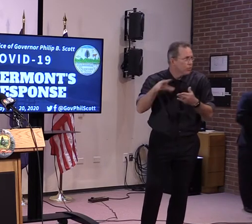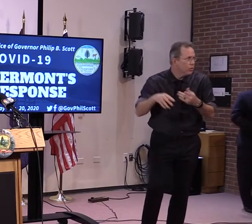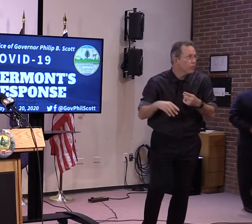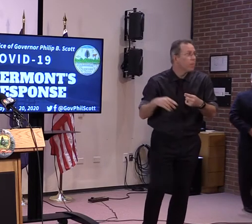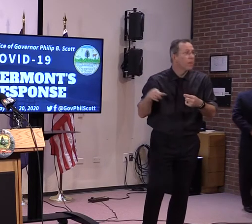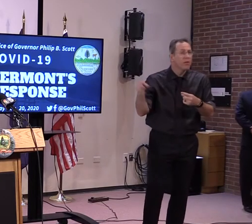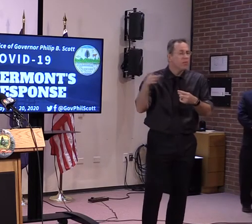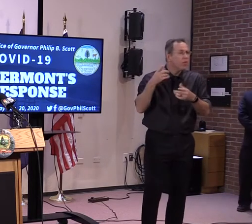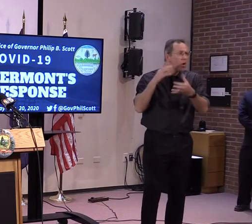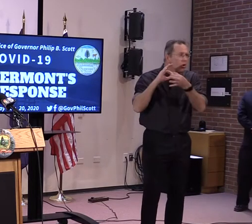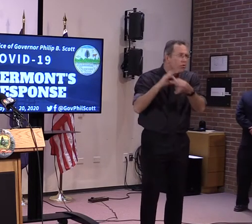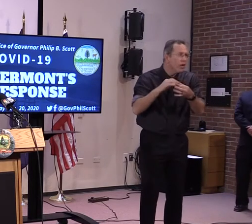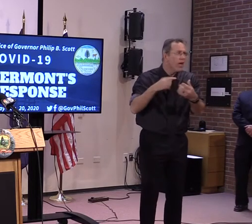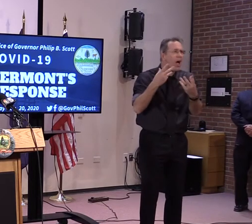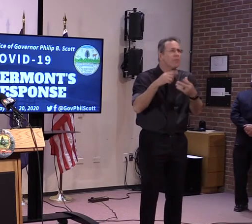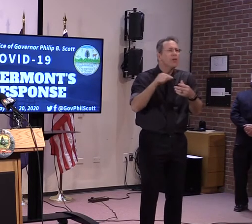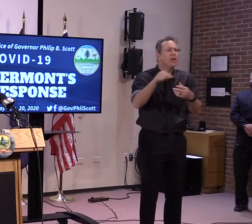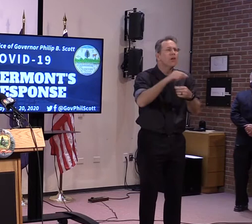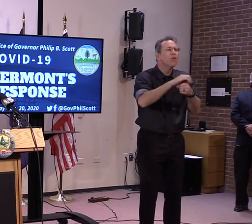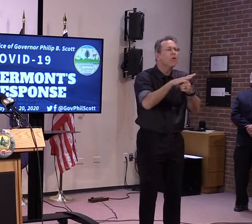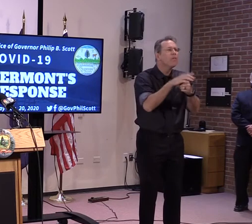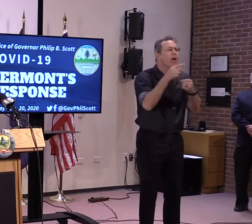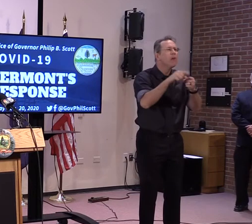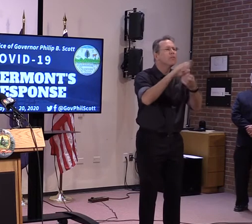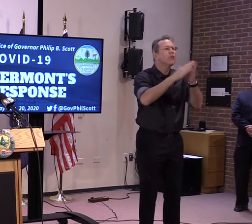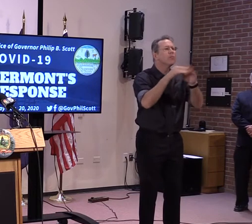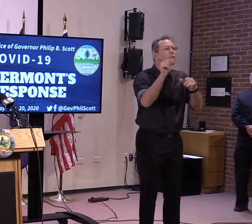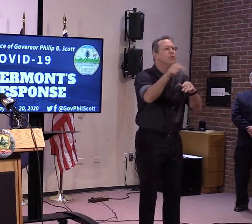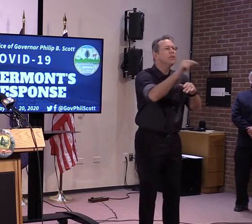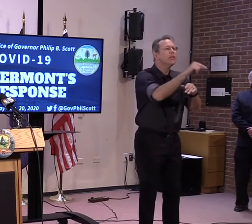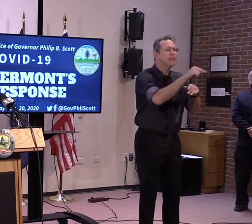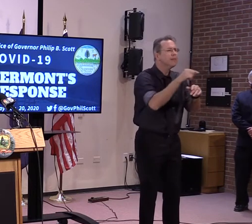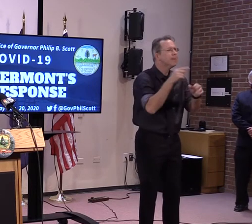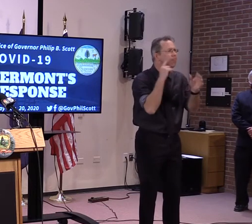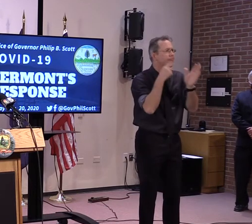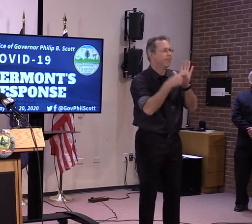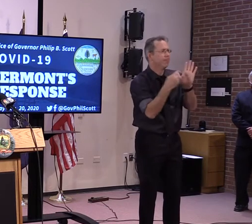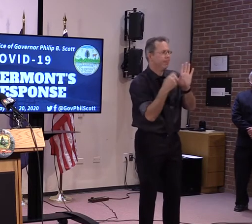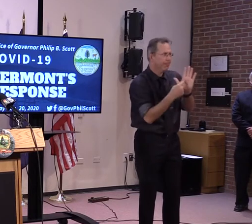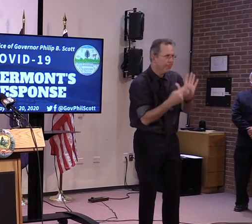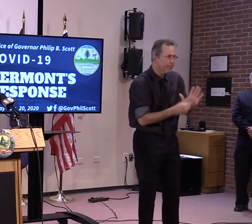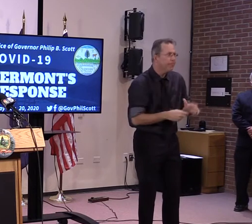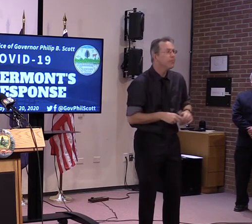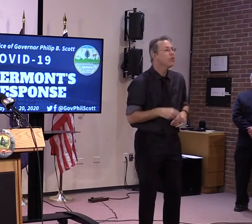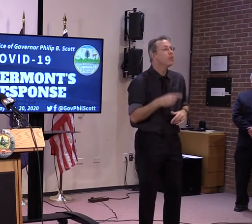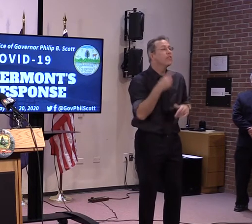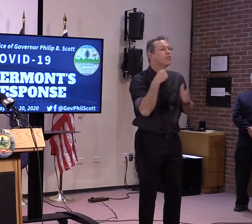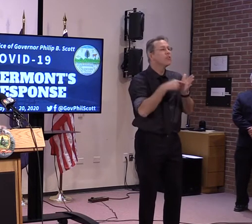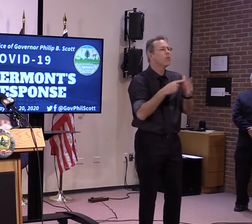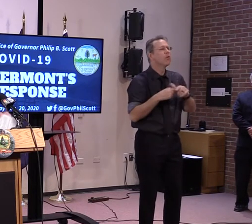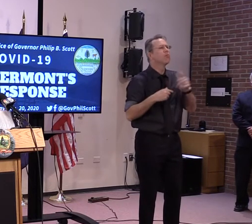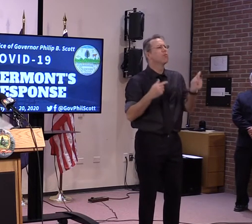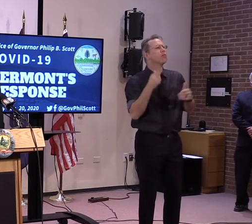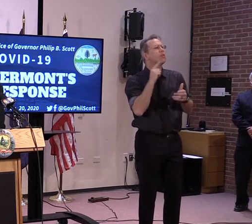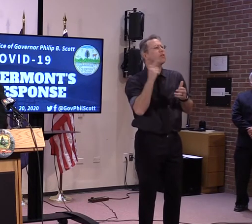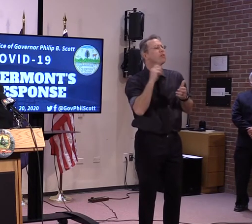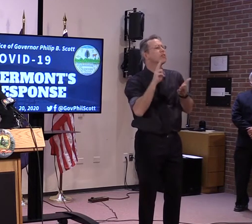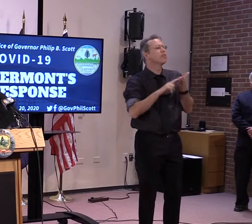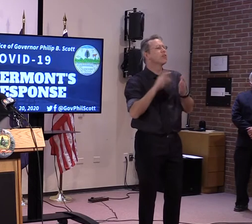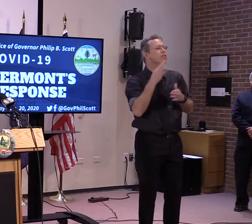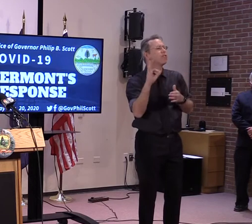in our communities. At this point in time, I'm going to turn it over to Secretary French for more on our schools.